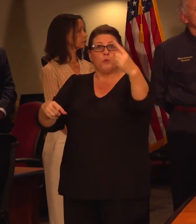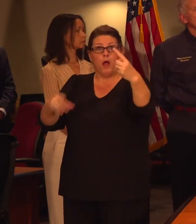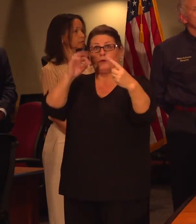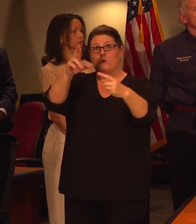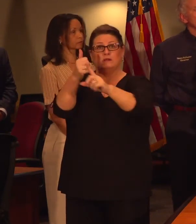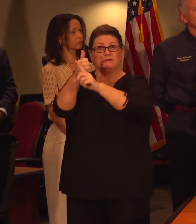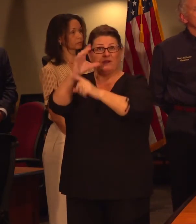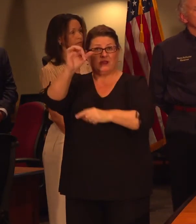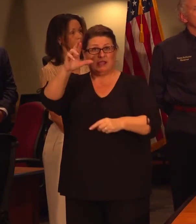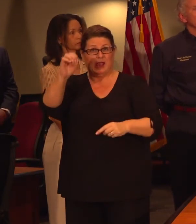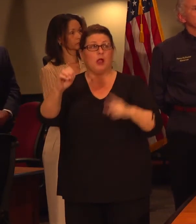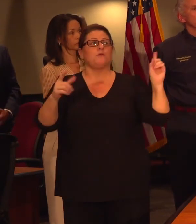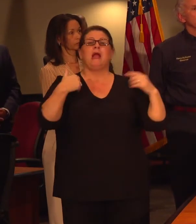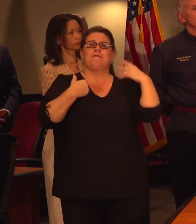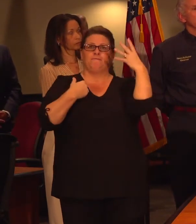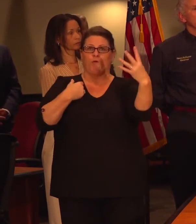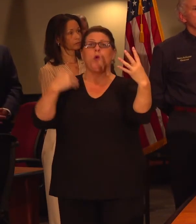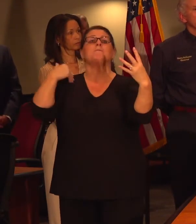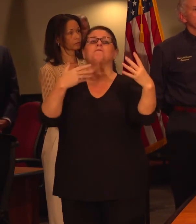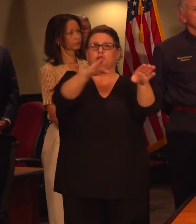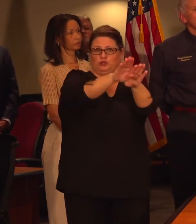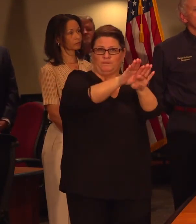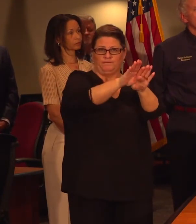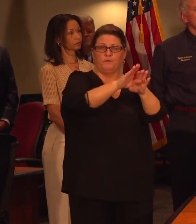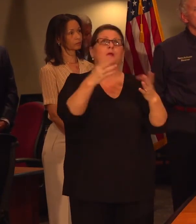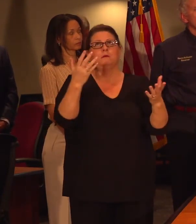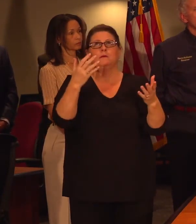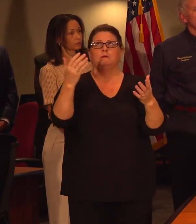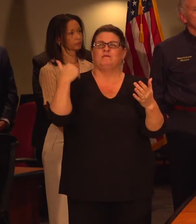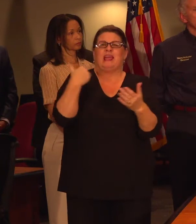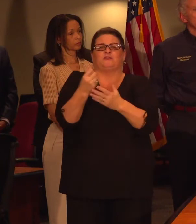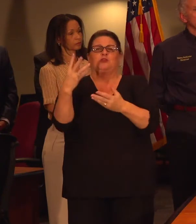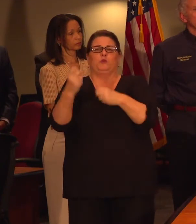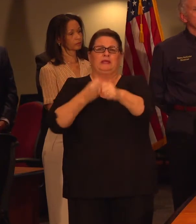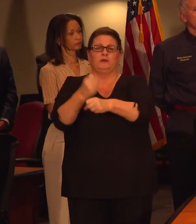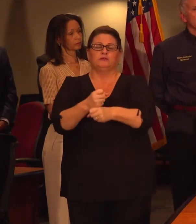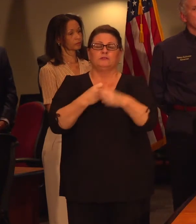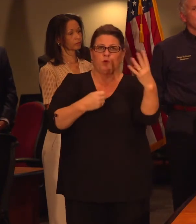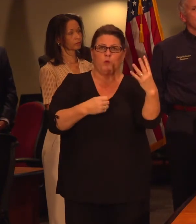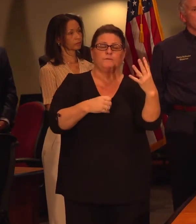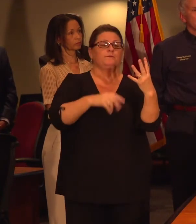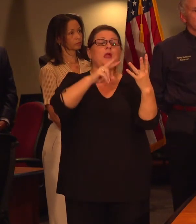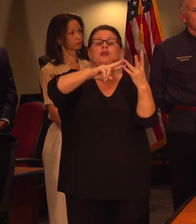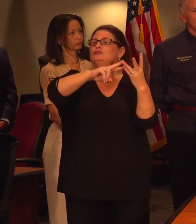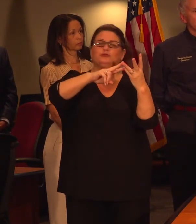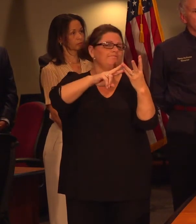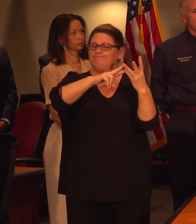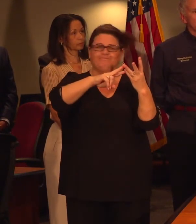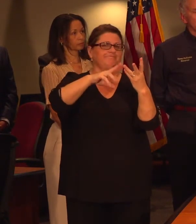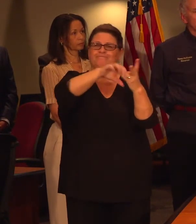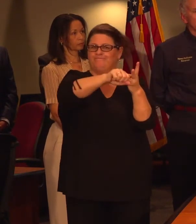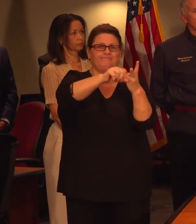We have 4 facilities that were recently shut, when I say recently, over the last few years. 2 of those facilities are not going to be available to